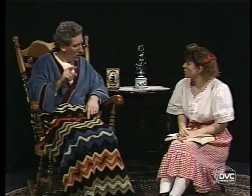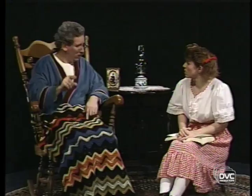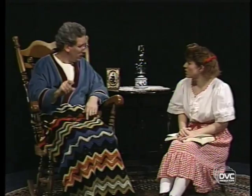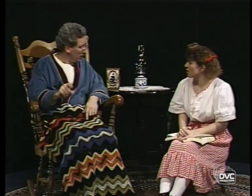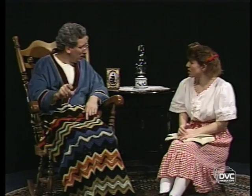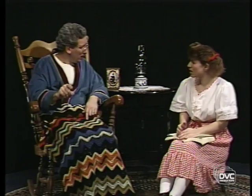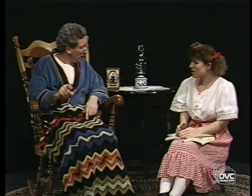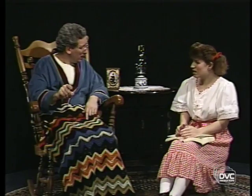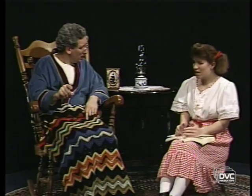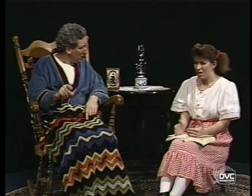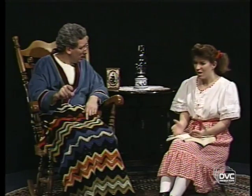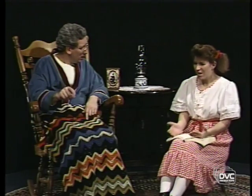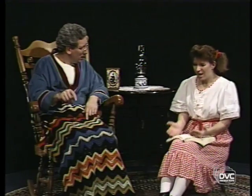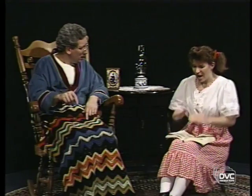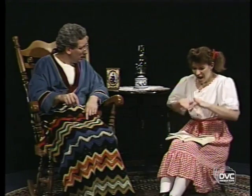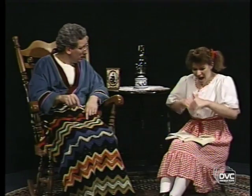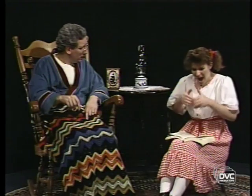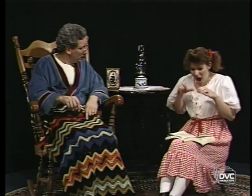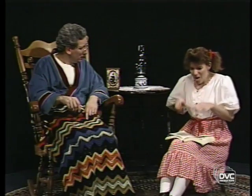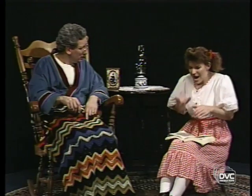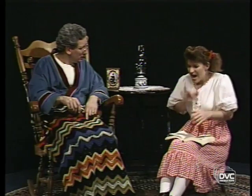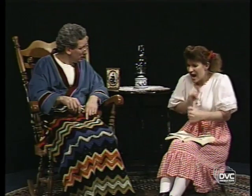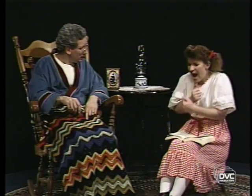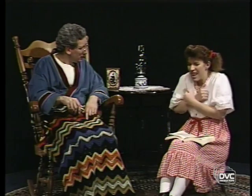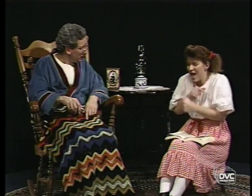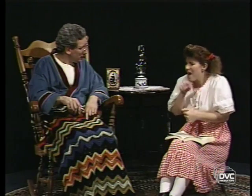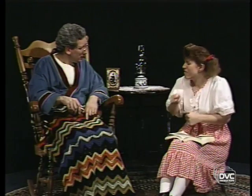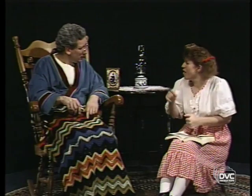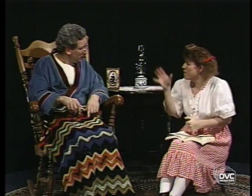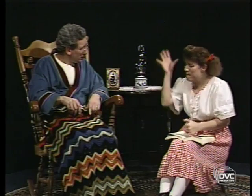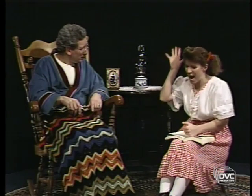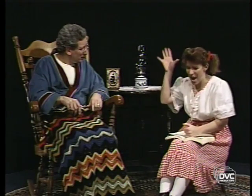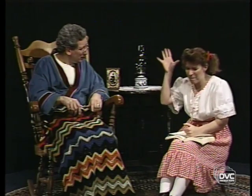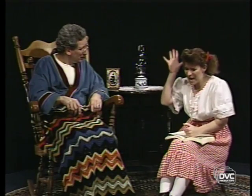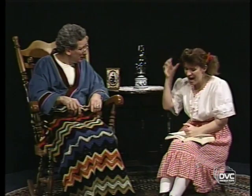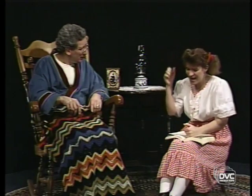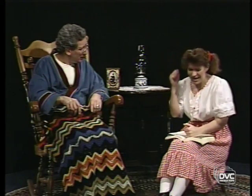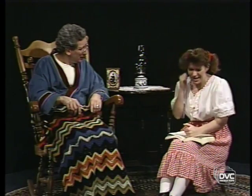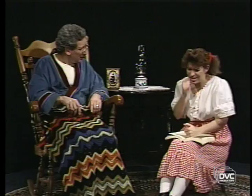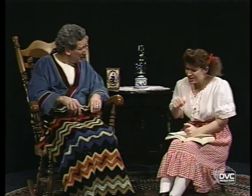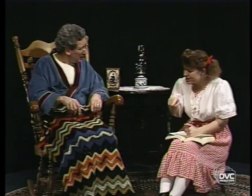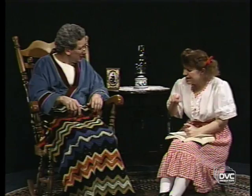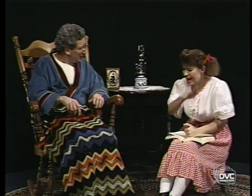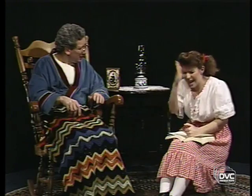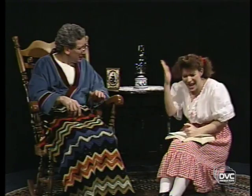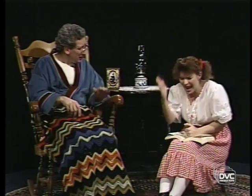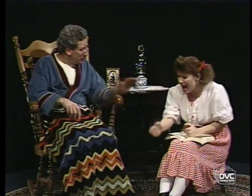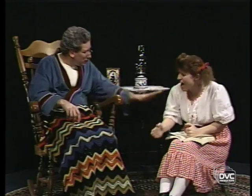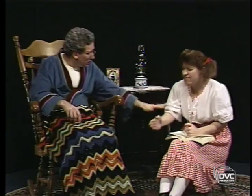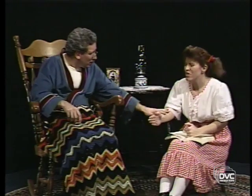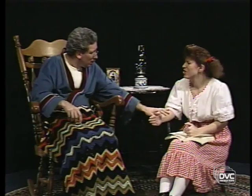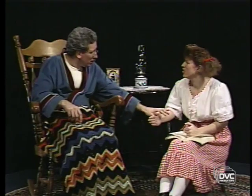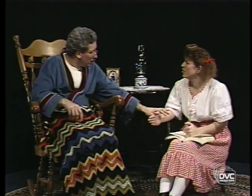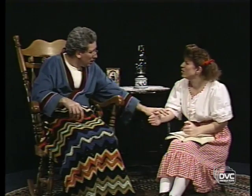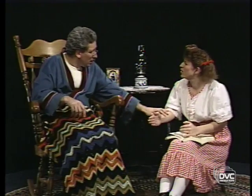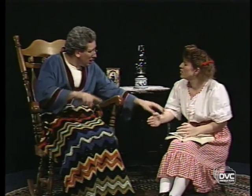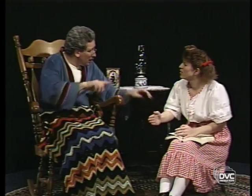to her how can I love her papa she